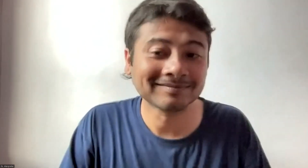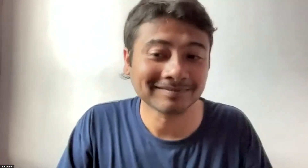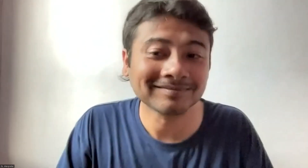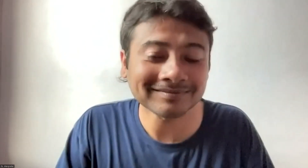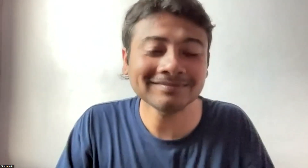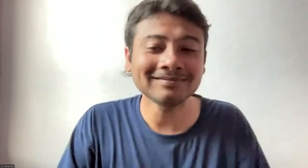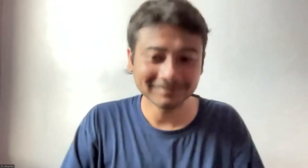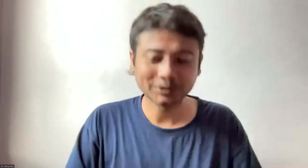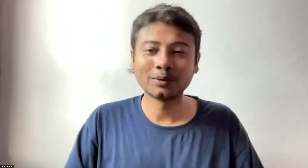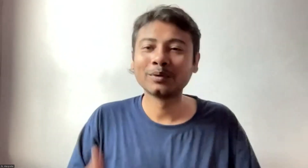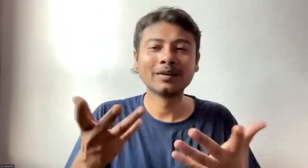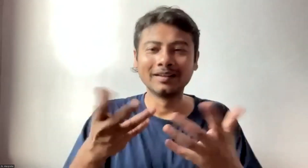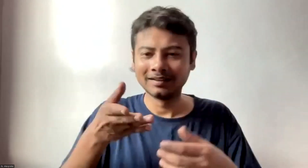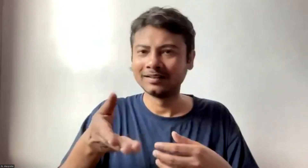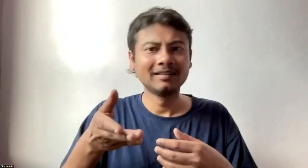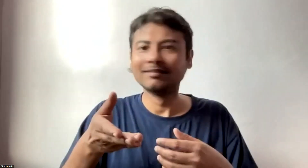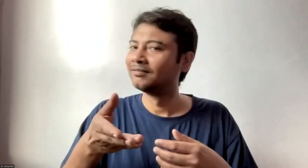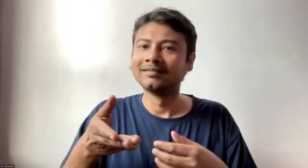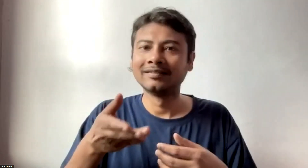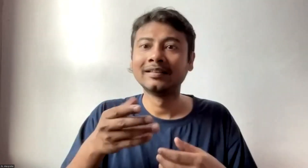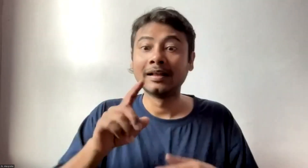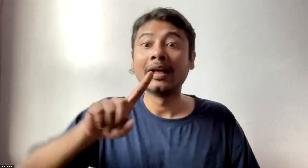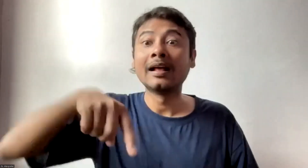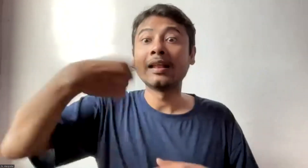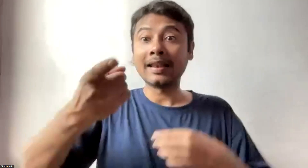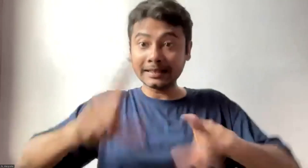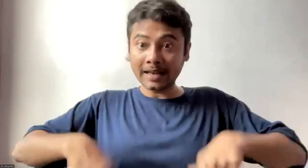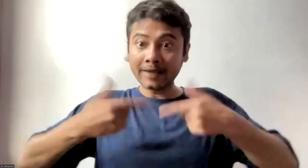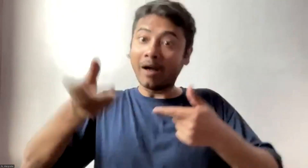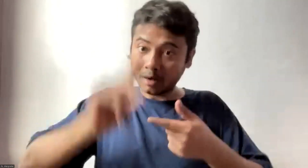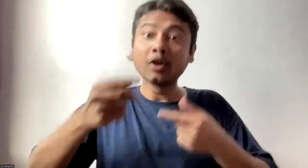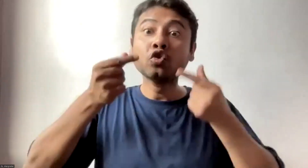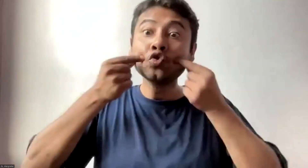we learn through Bhagavad Gita, that there is no guarantee what we are going to be born as.